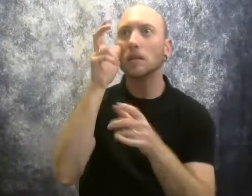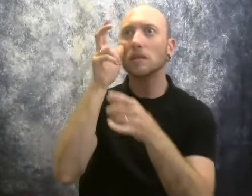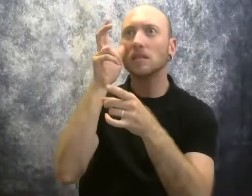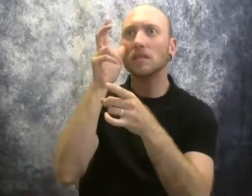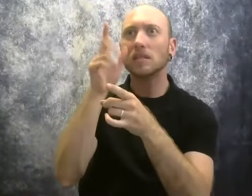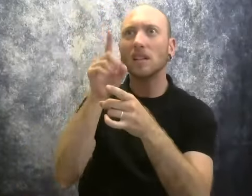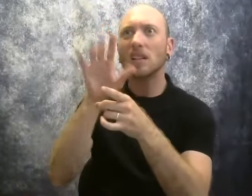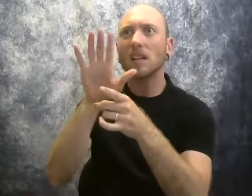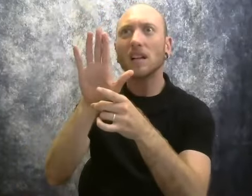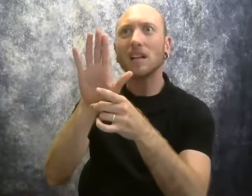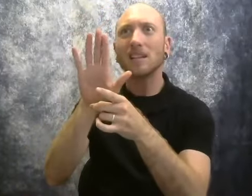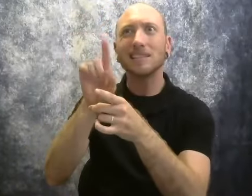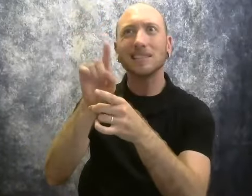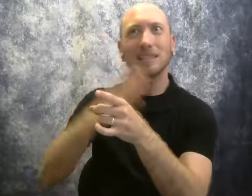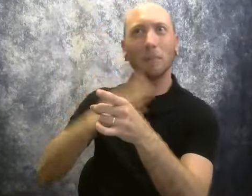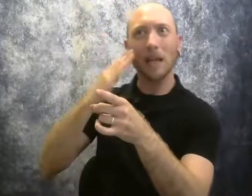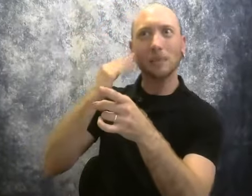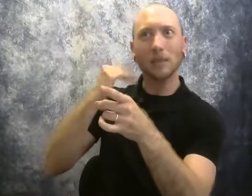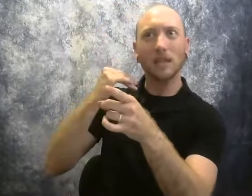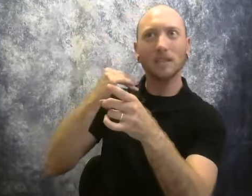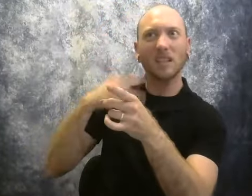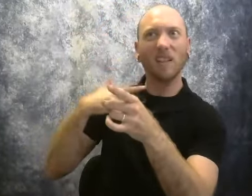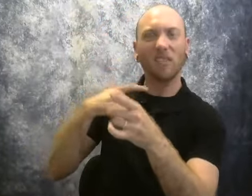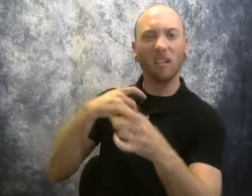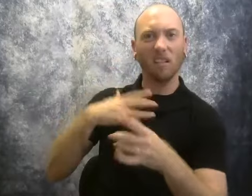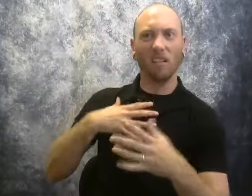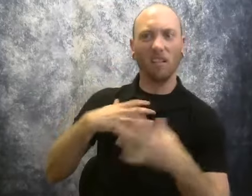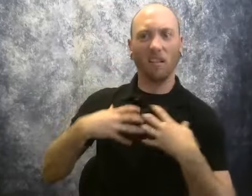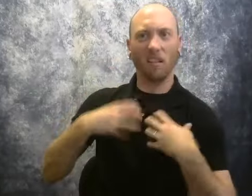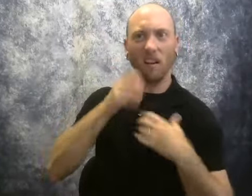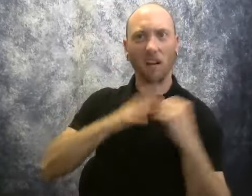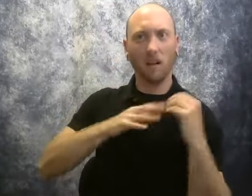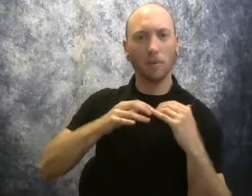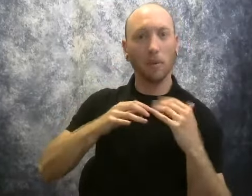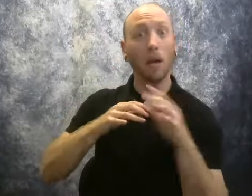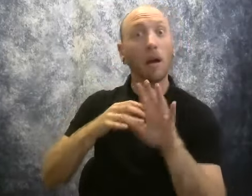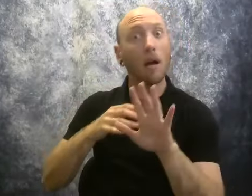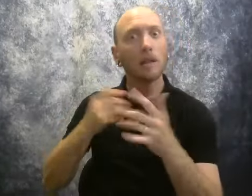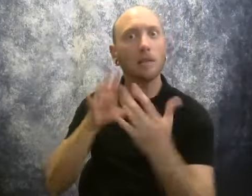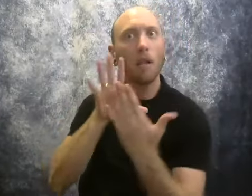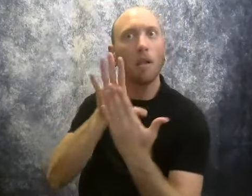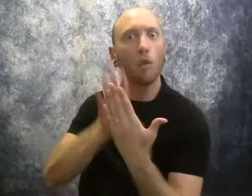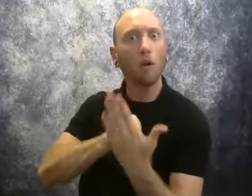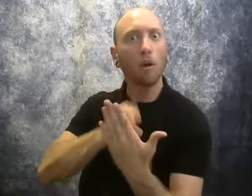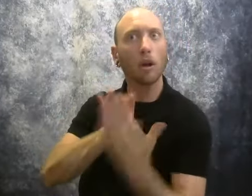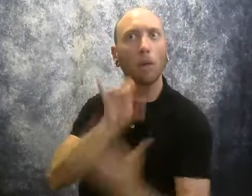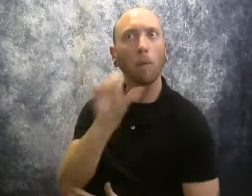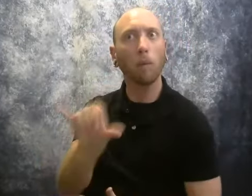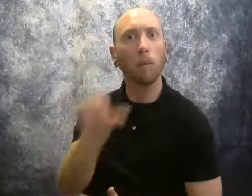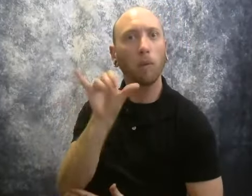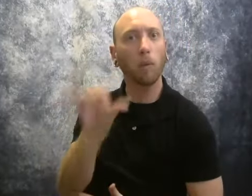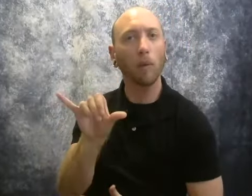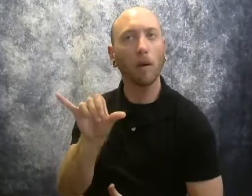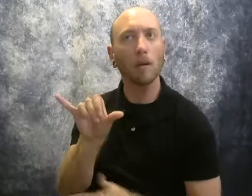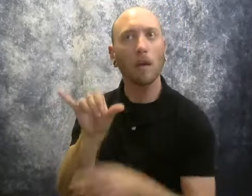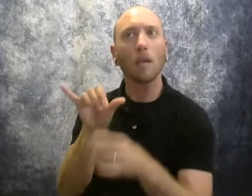and I felt uncomfortable, but equally at the same time I was learning a lot. I suppose it's about 4 or 5 years, and I